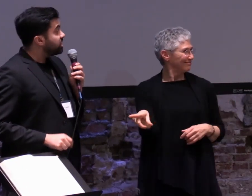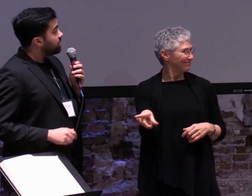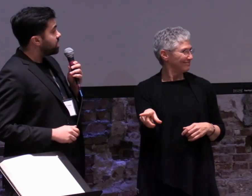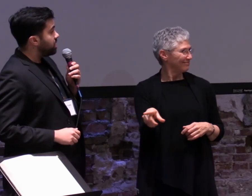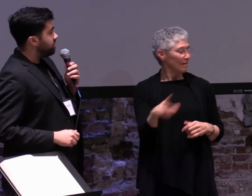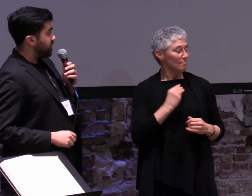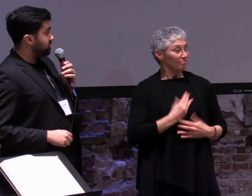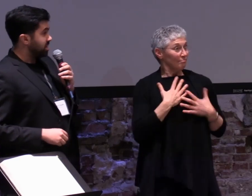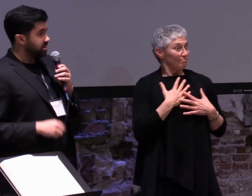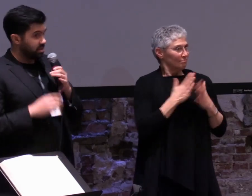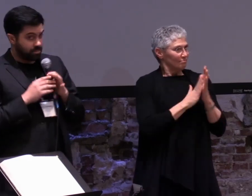I've done in theater since then.